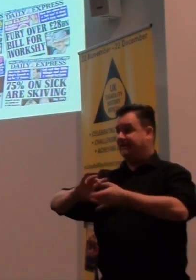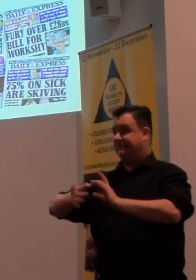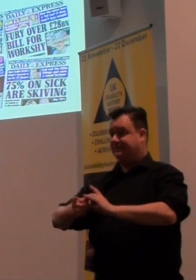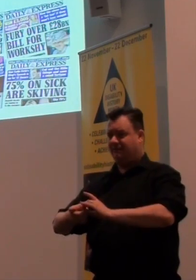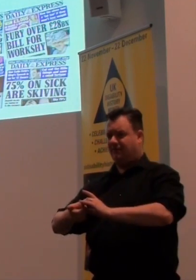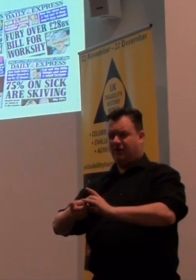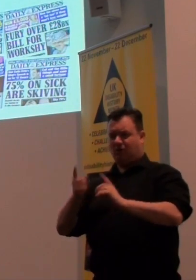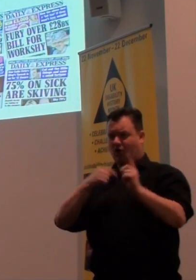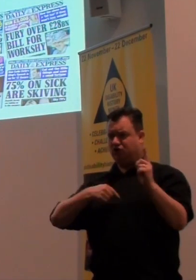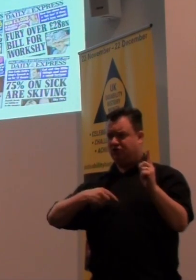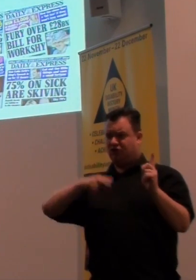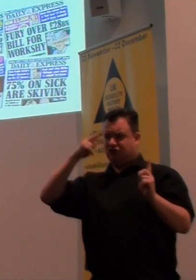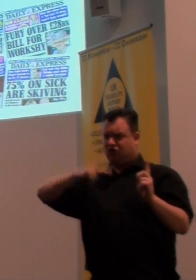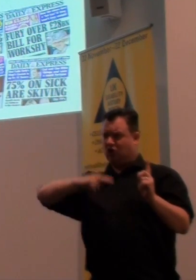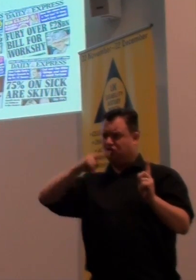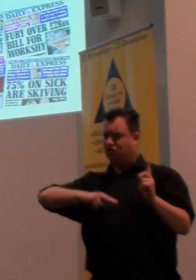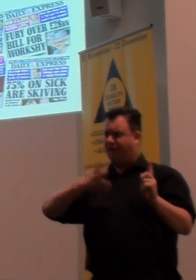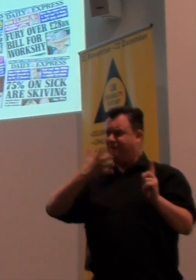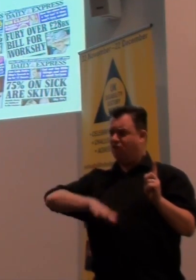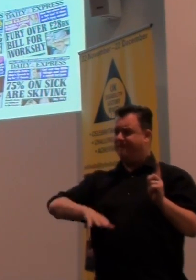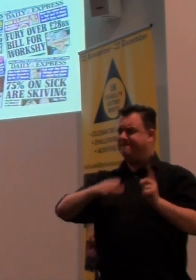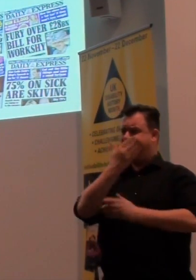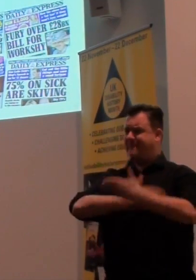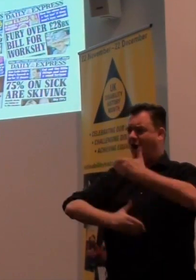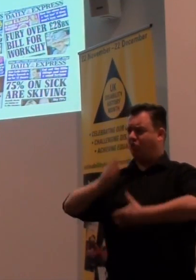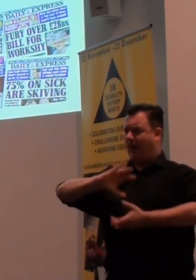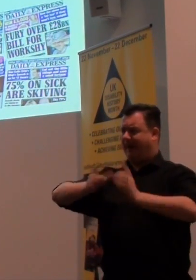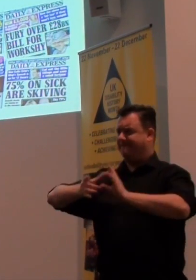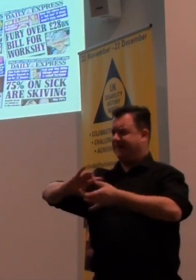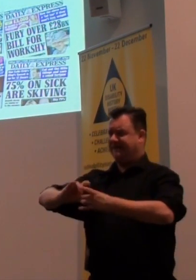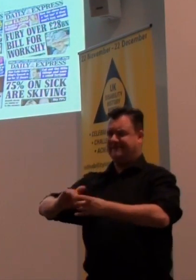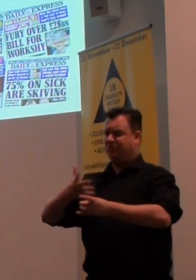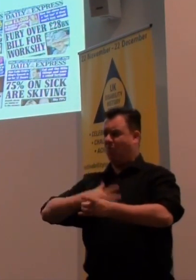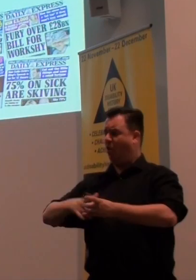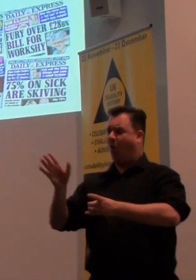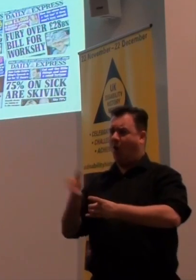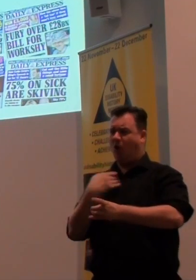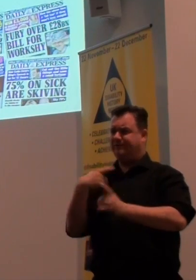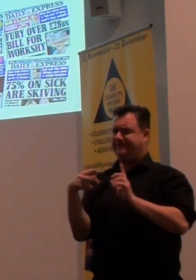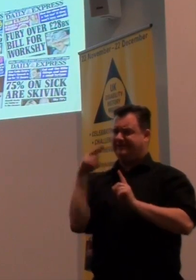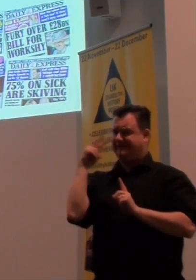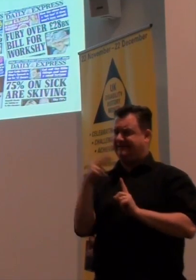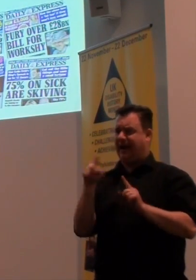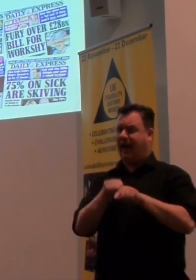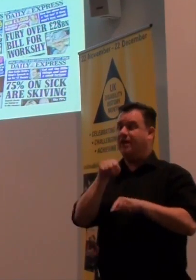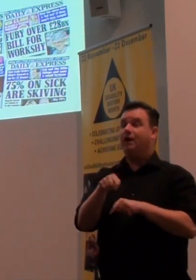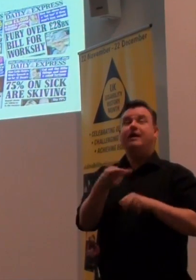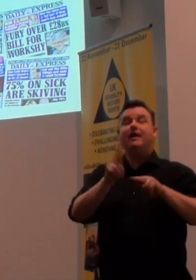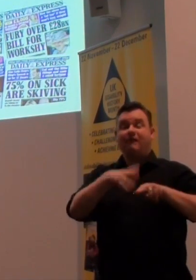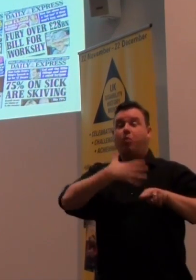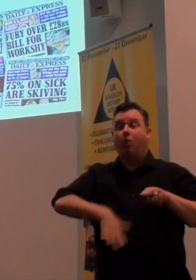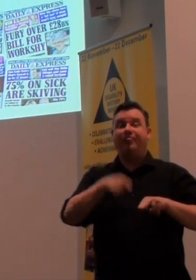measured by Paralympics? I don't think so. There are eleven and a half million of us, and I don't think we all want to be seen like that. But those people who want to do it, that's fine.